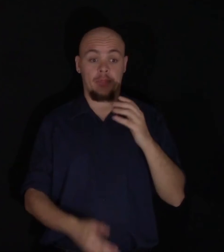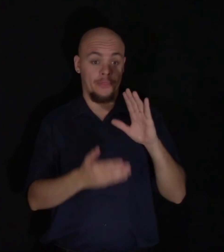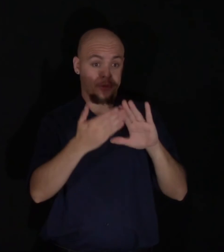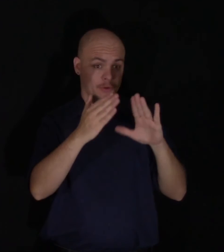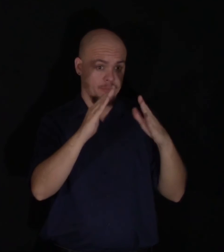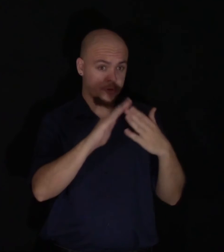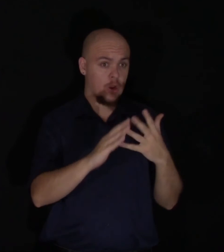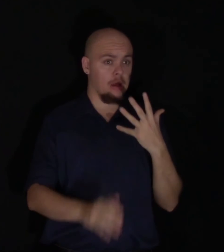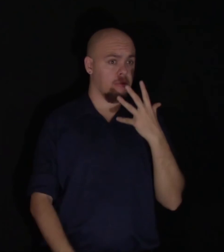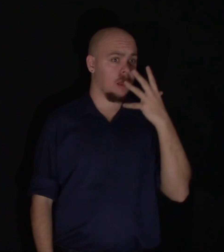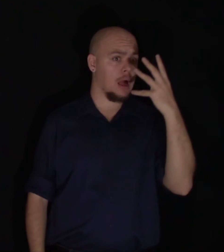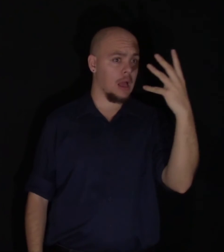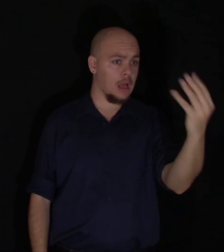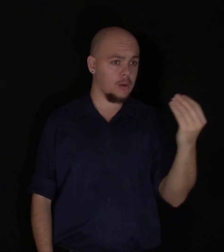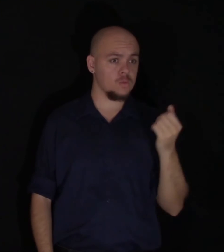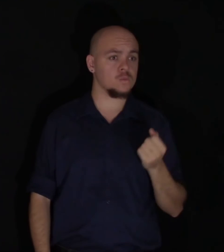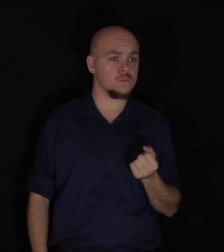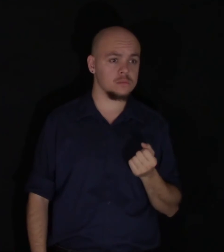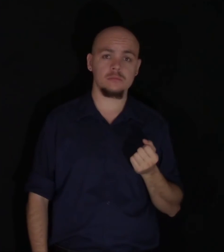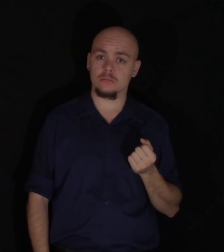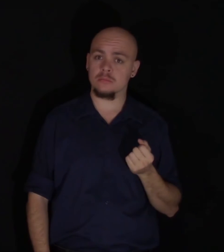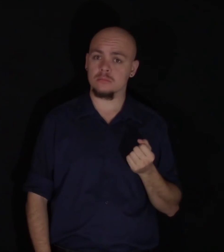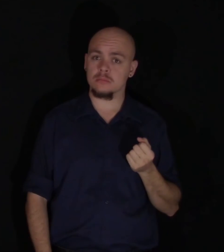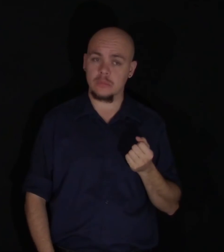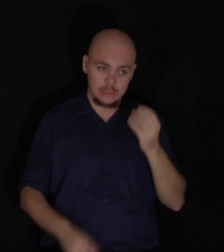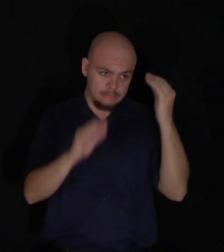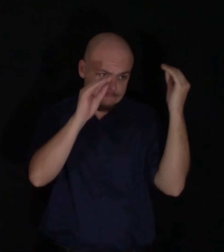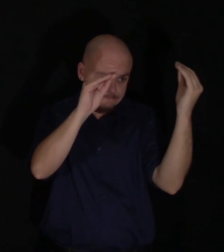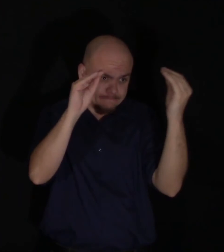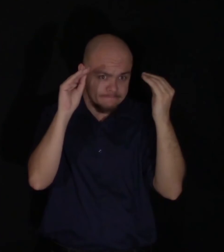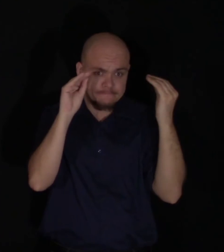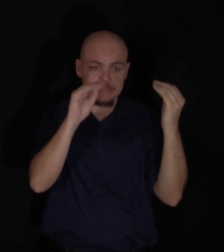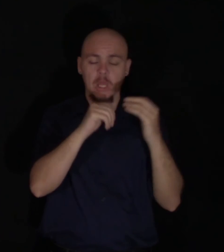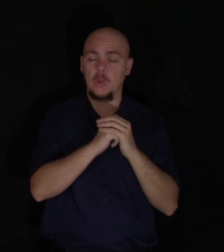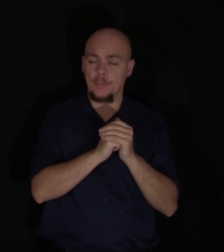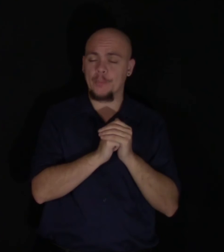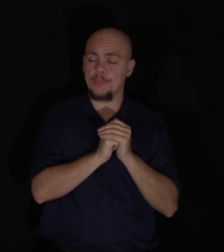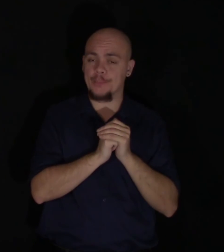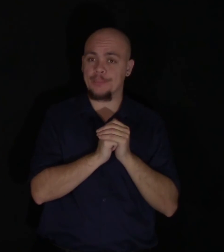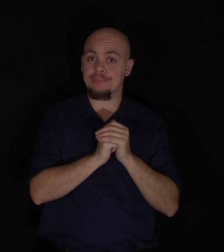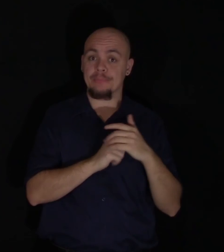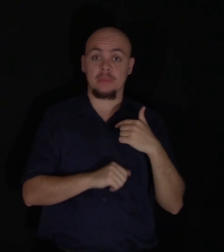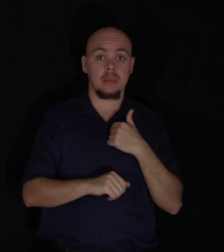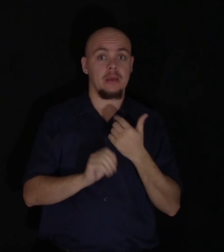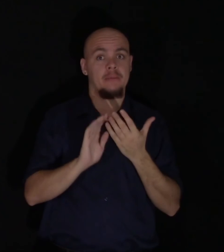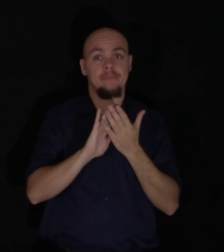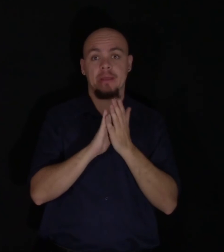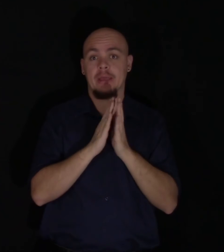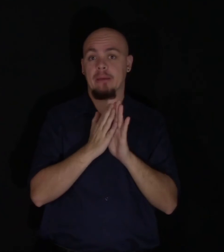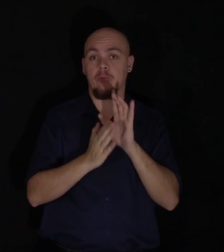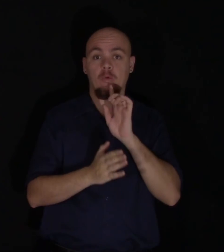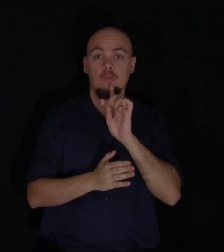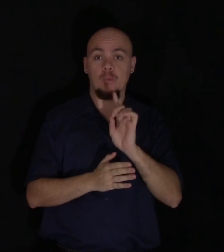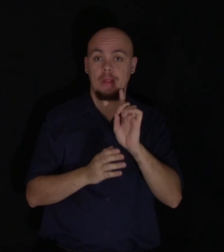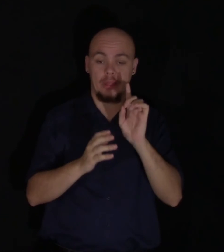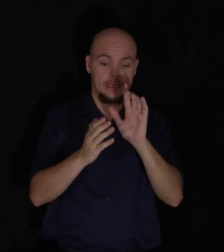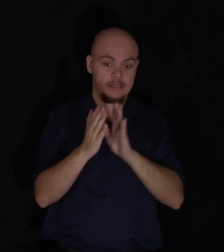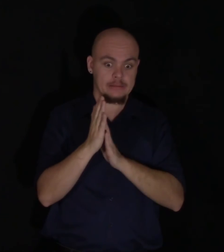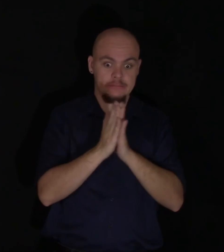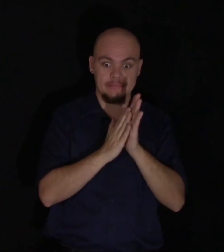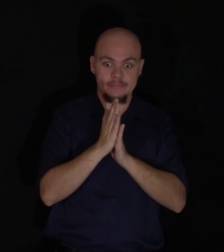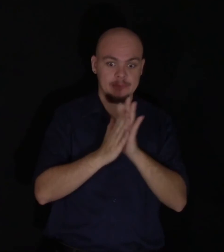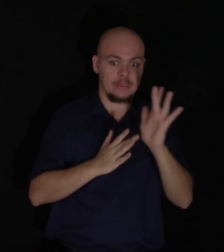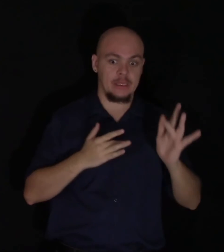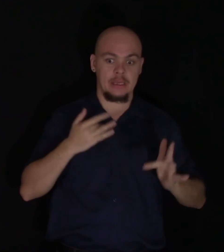community with this? So I got really excited about this. I had the vision of opening up